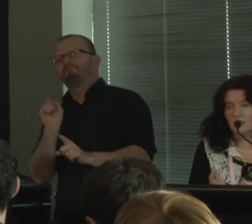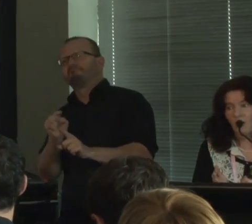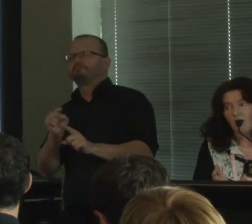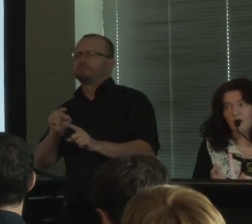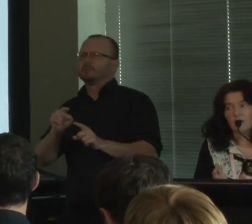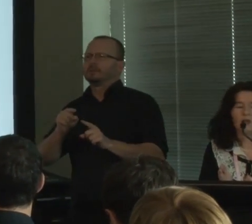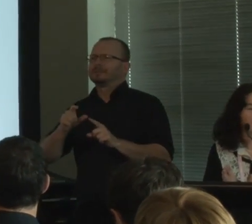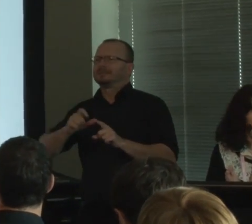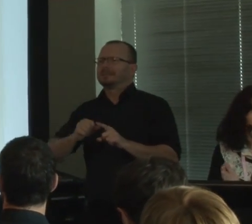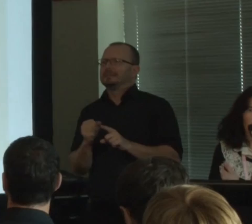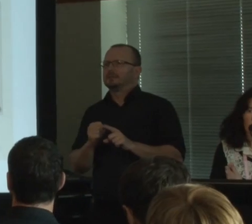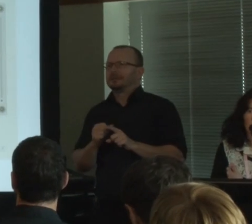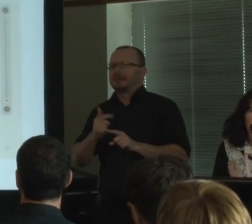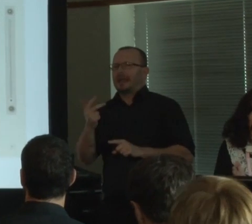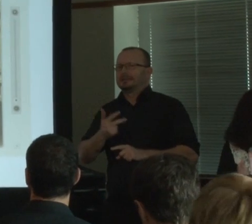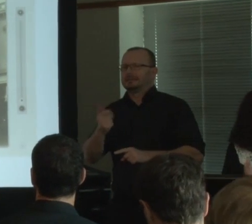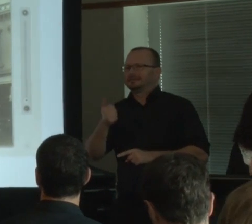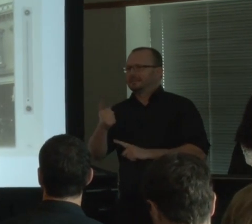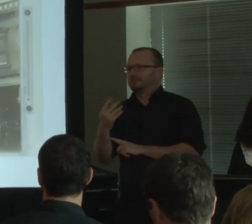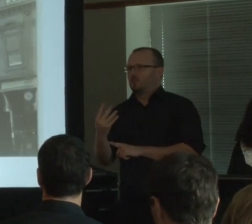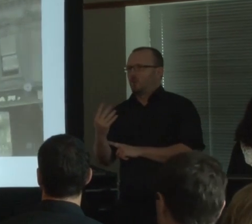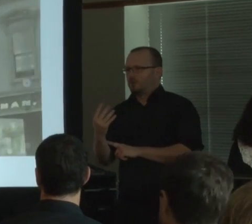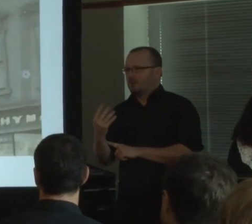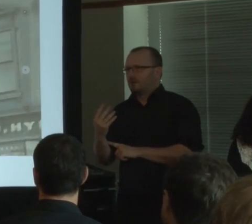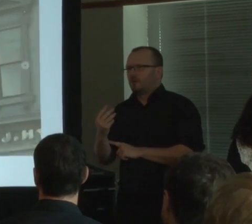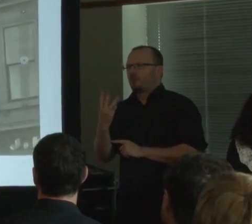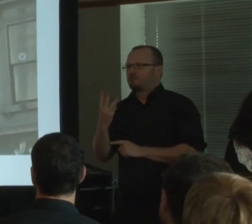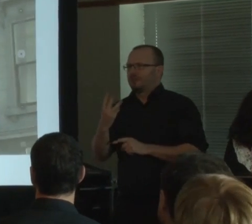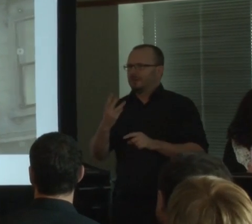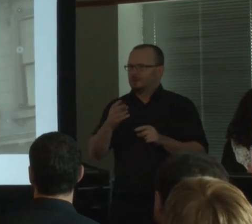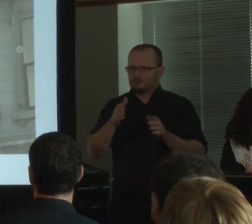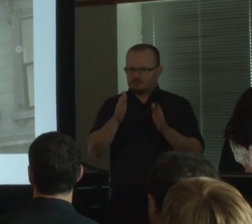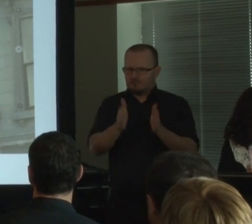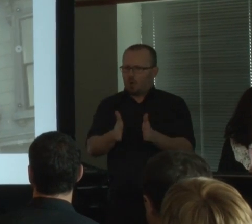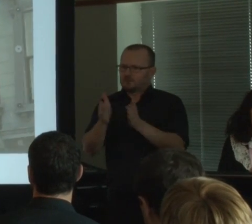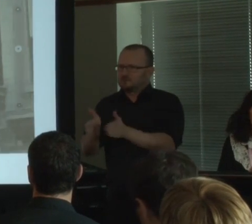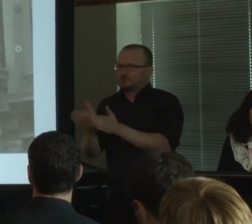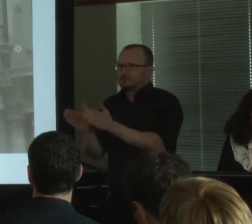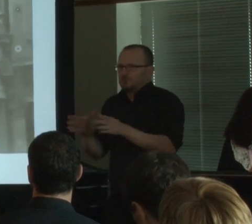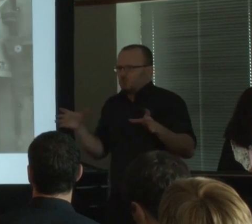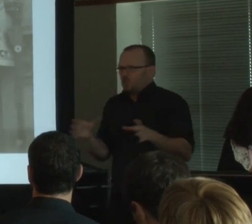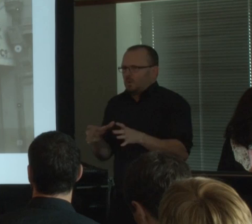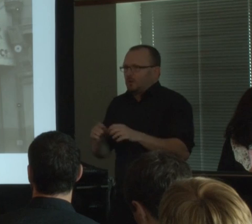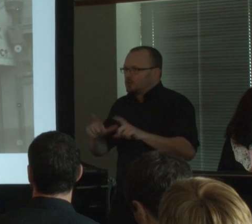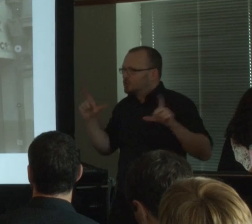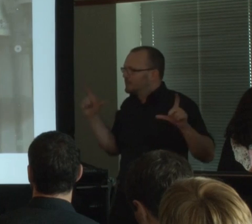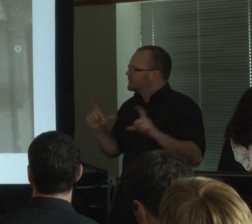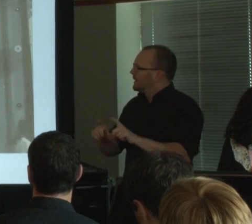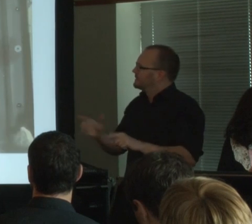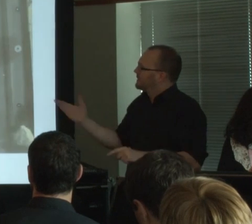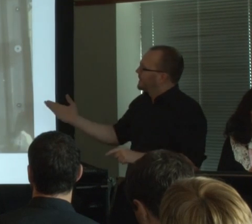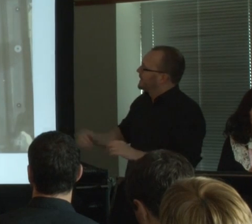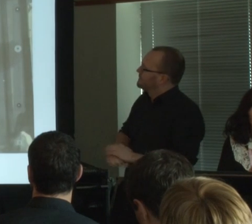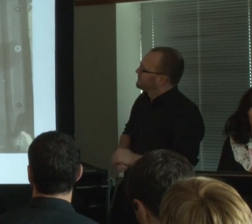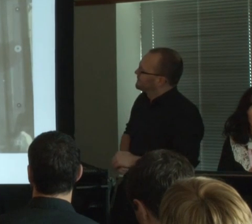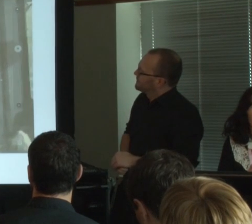three city blocks. So it's a very, very small, concise area. As you can see from here, you can zoom into them and then you can move around.